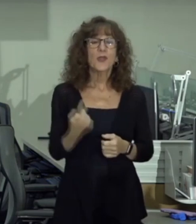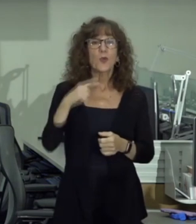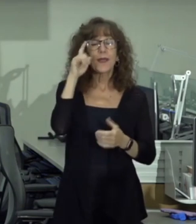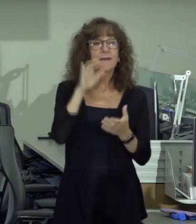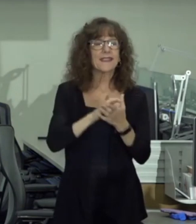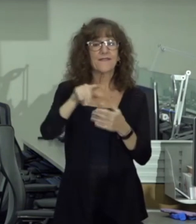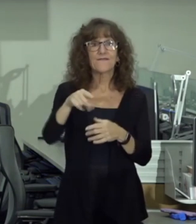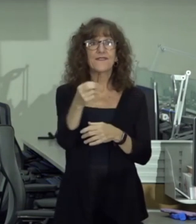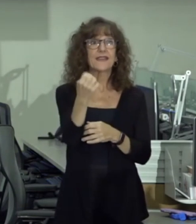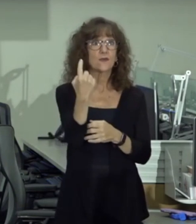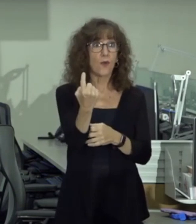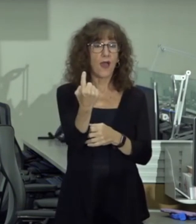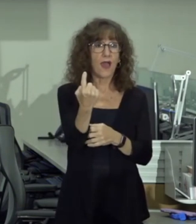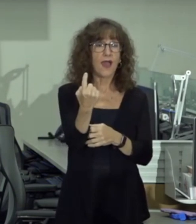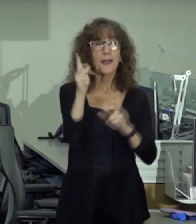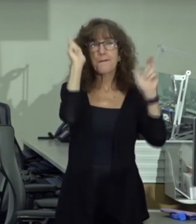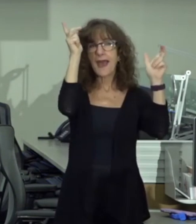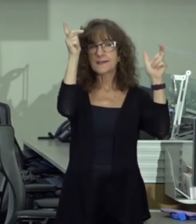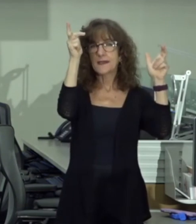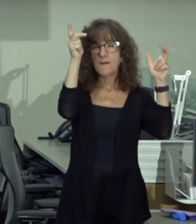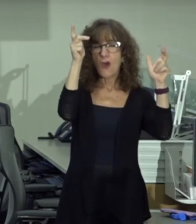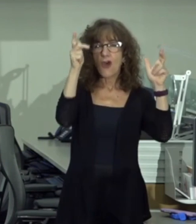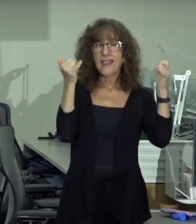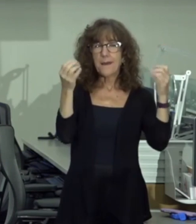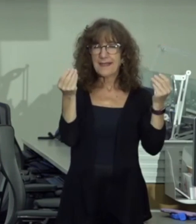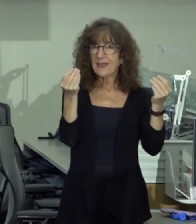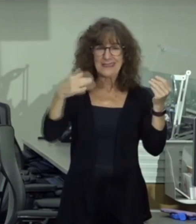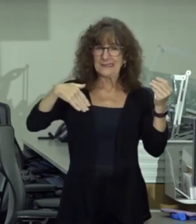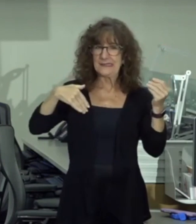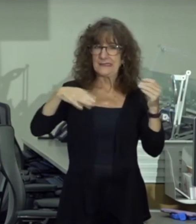believe for phase 1, we will keep the basketball courts and playgrounds, however, will